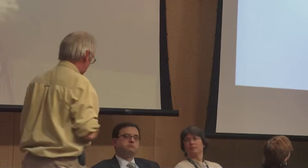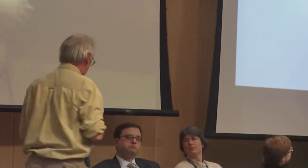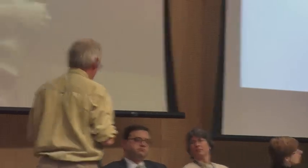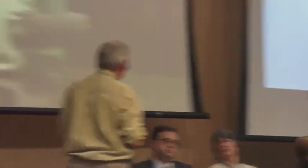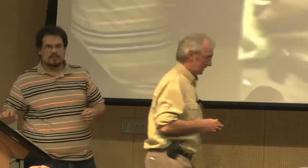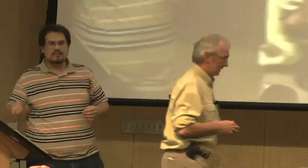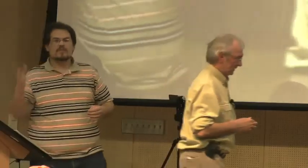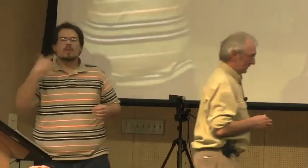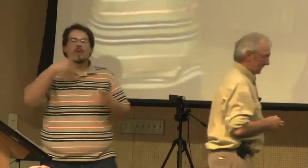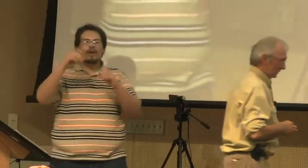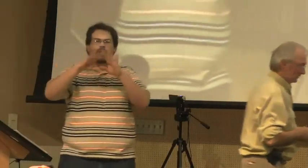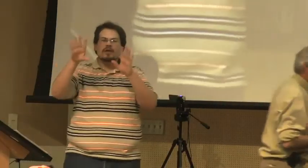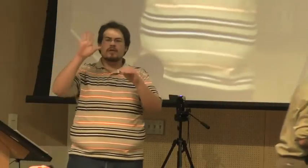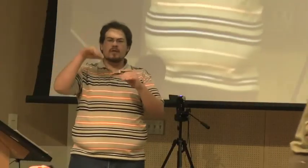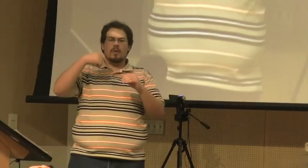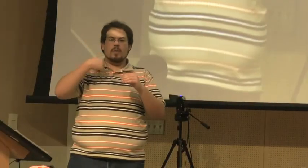Thank you. Thank you.